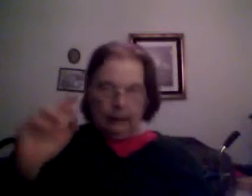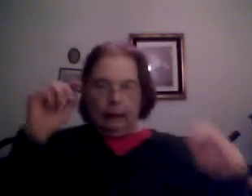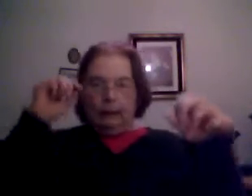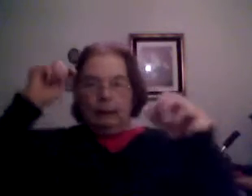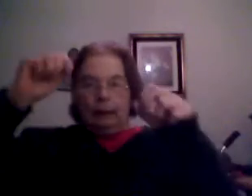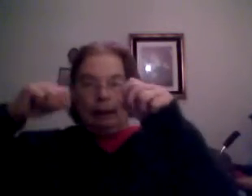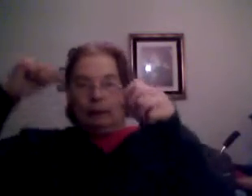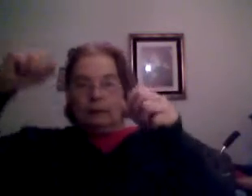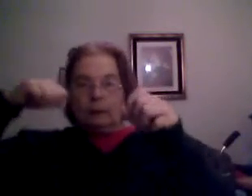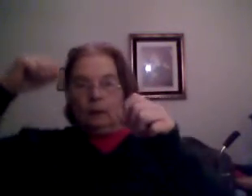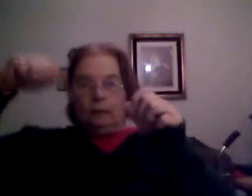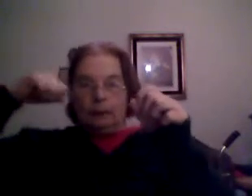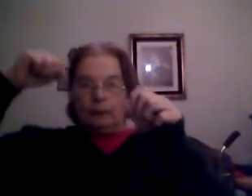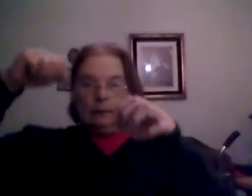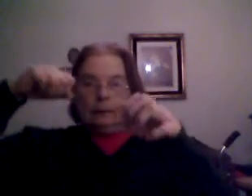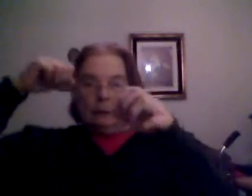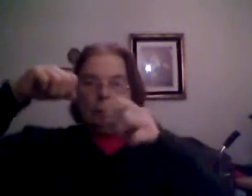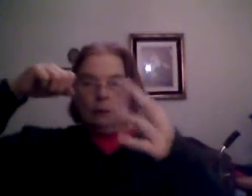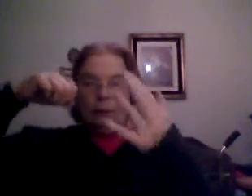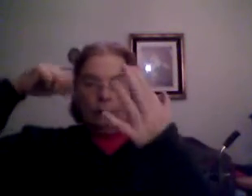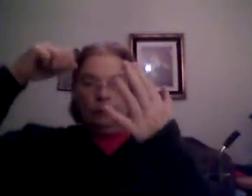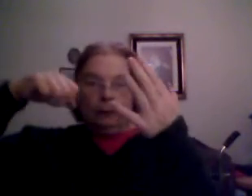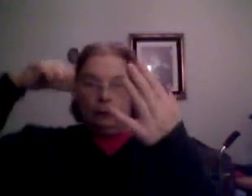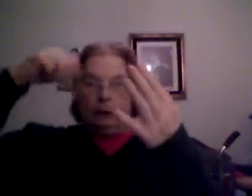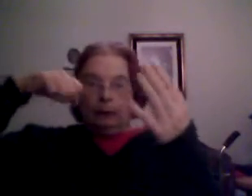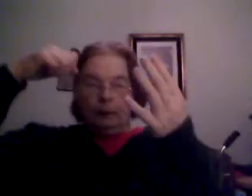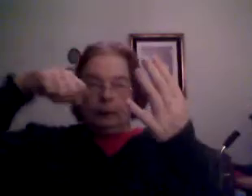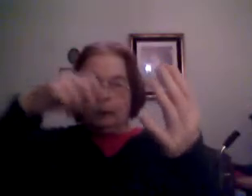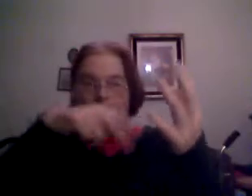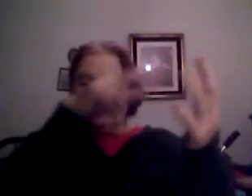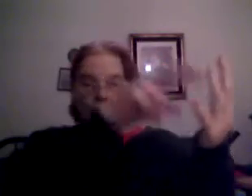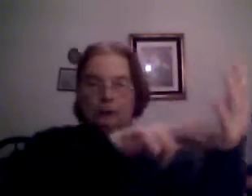A kaleidoscope, where you'd be looking at pictures.